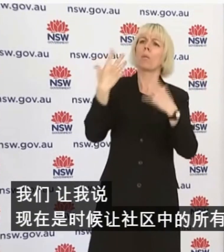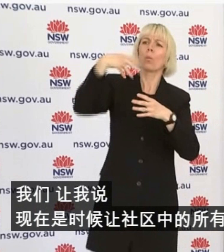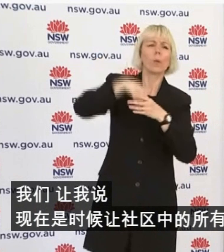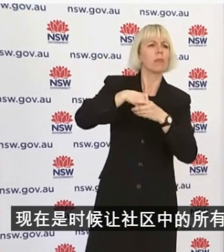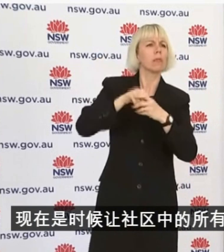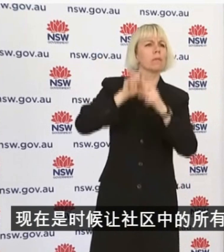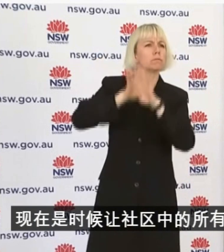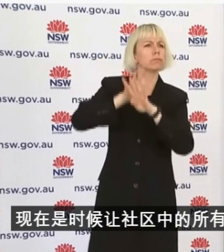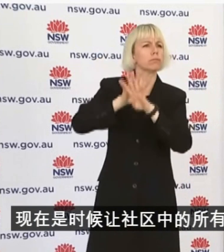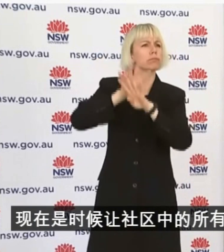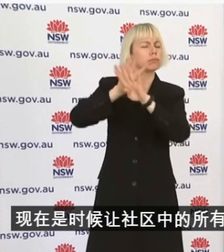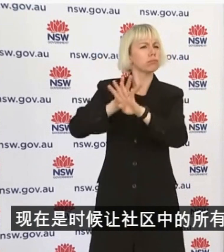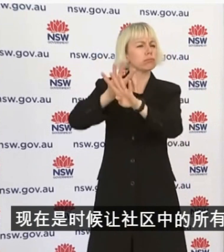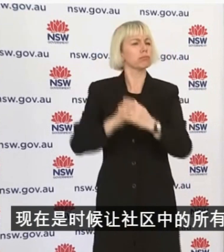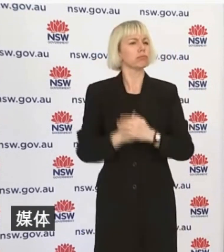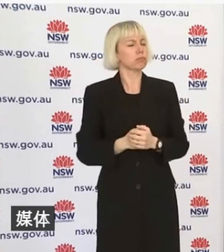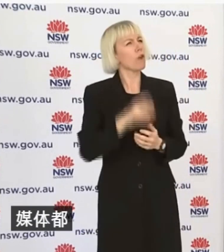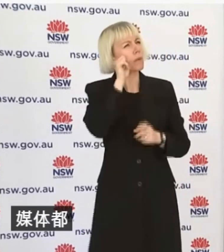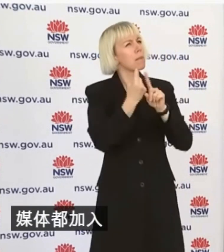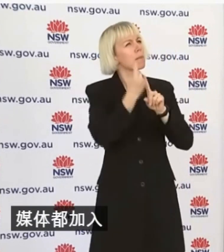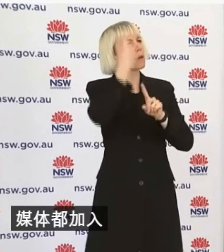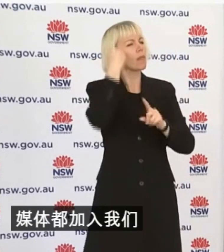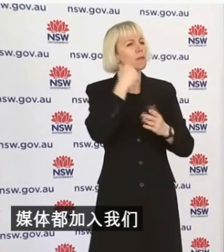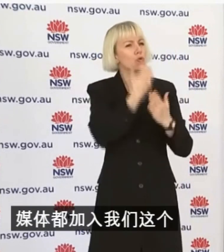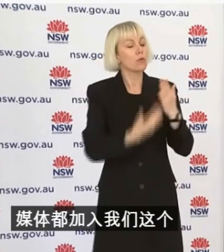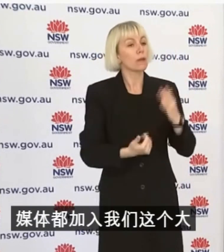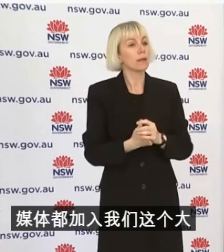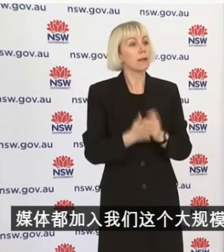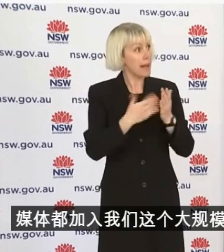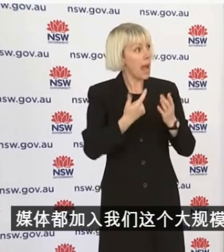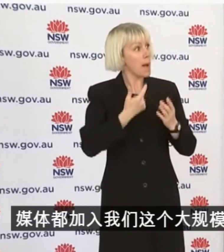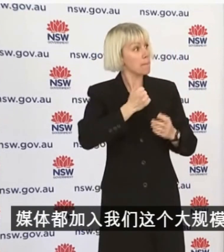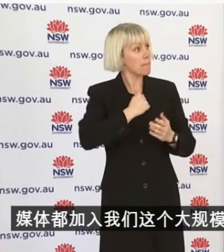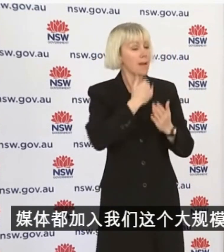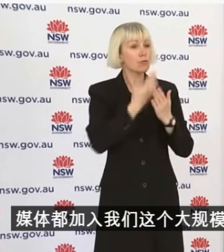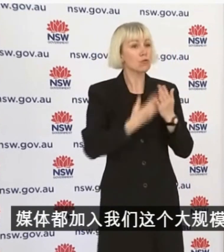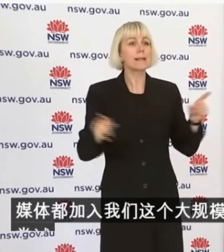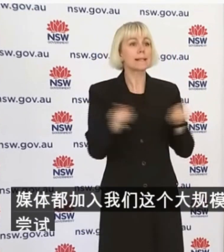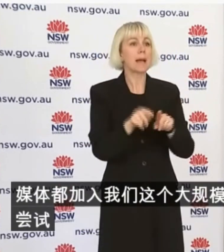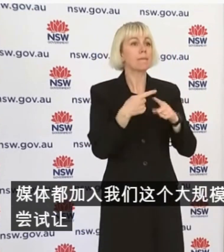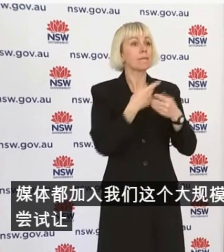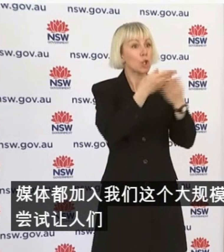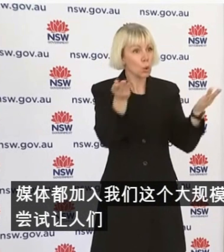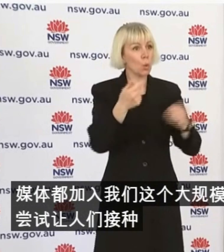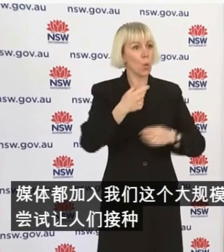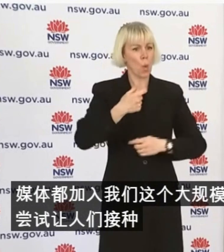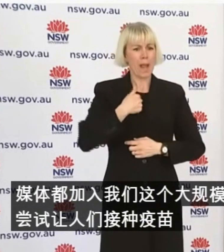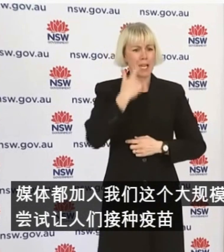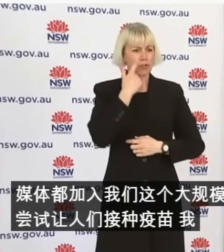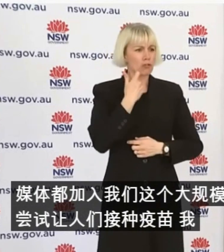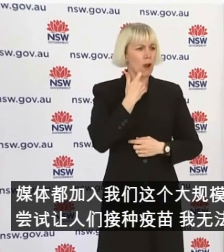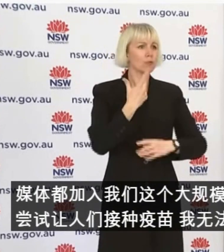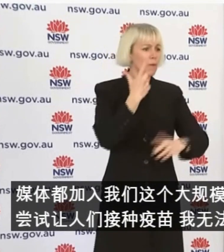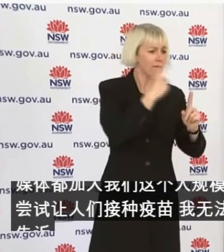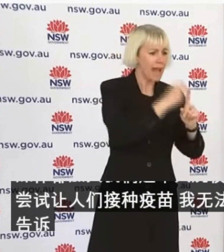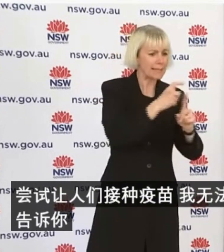of you in the community but also in the media to come join us in this massive venture to try and get people vaccinated.